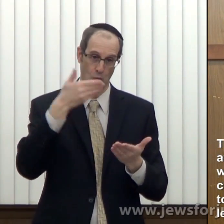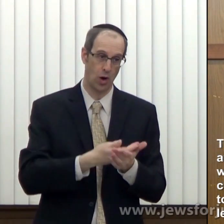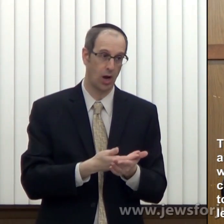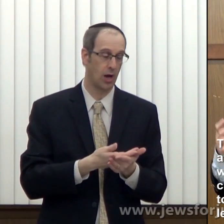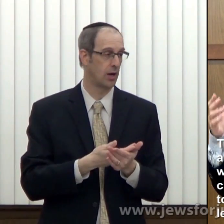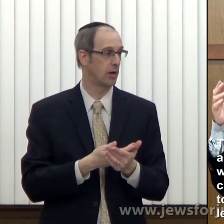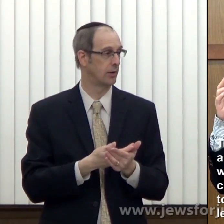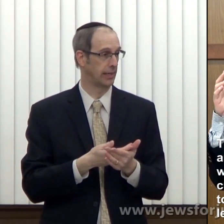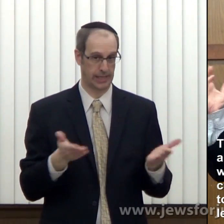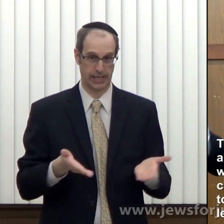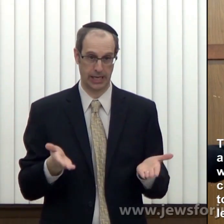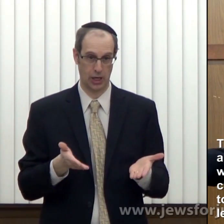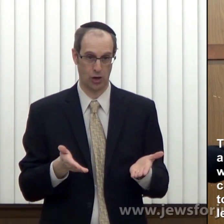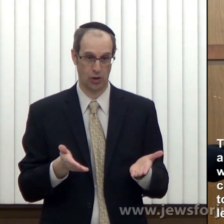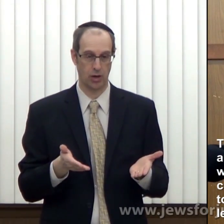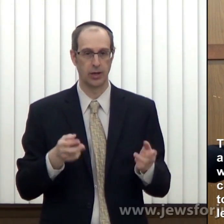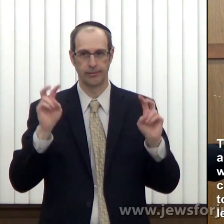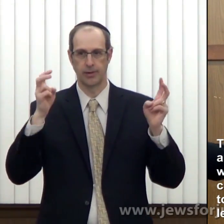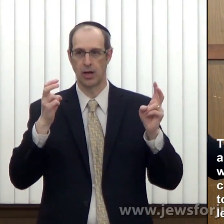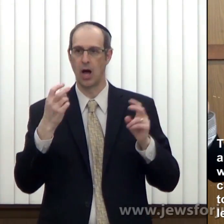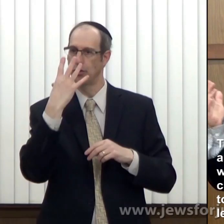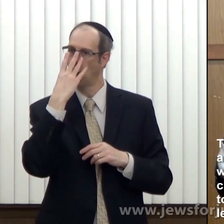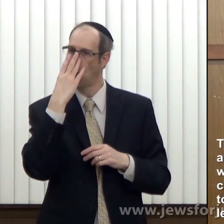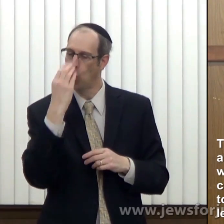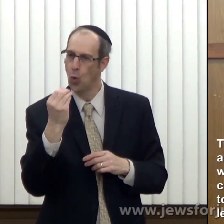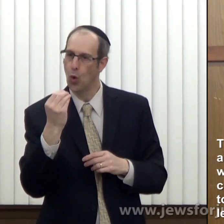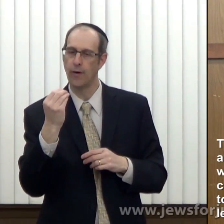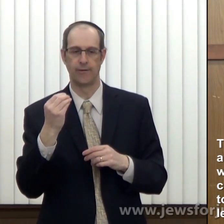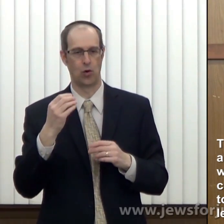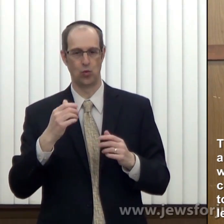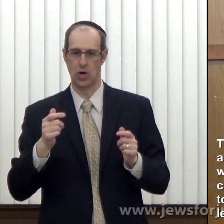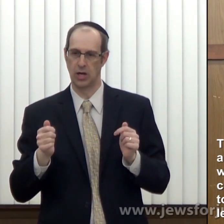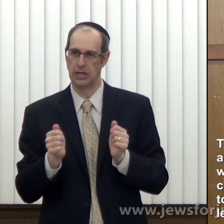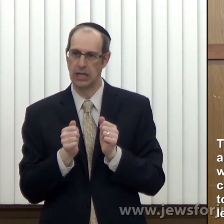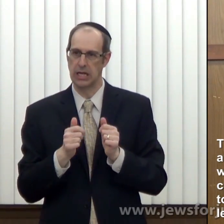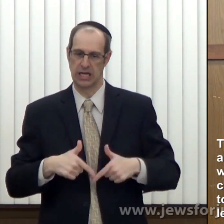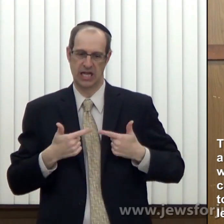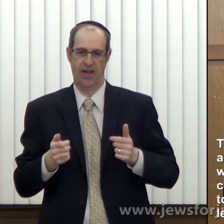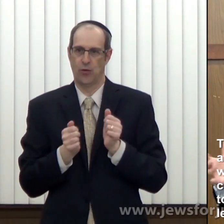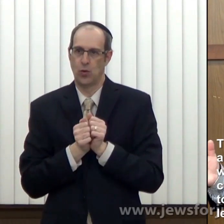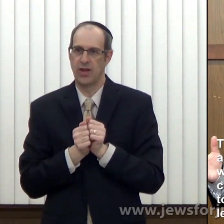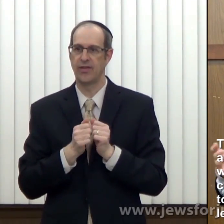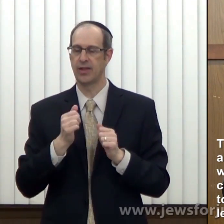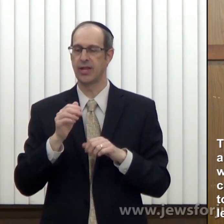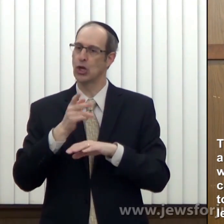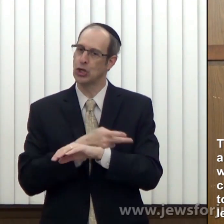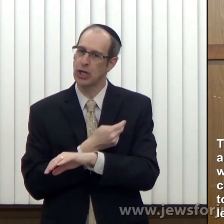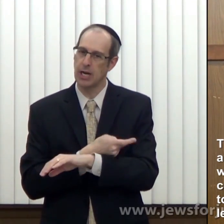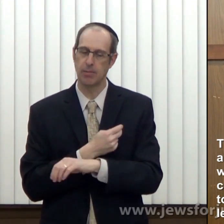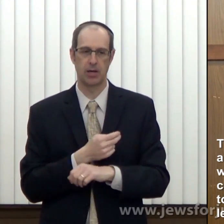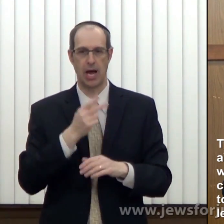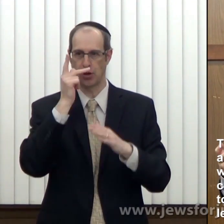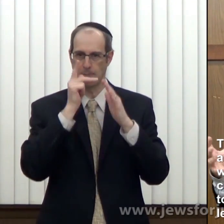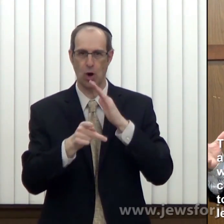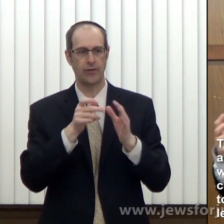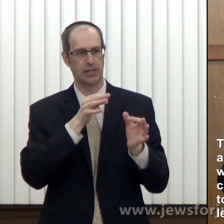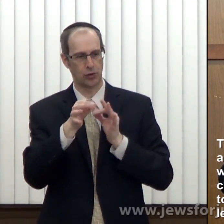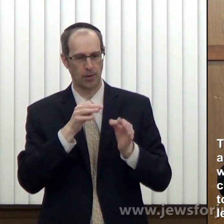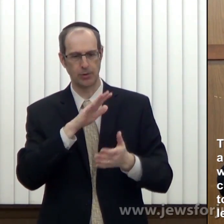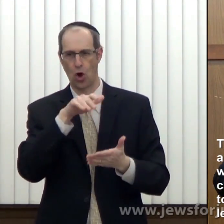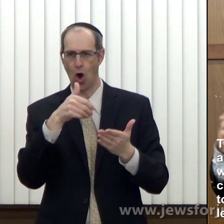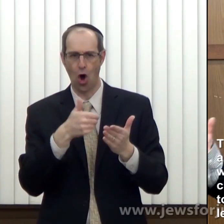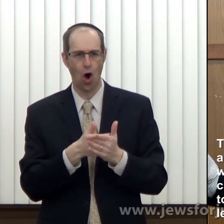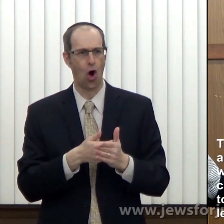told that the wolf will be able to live with the sheep. And the prophet Isaiah here describes all